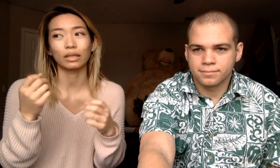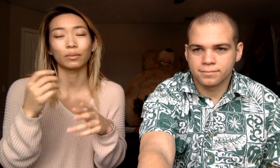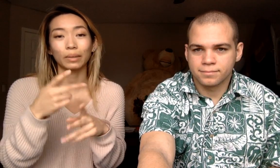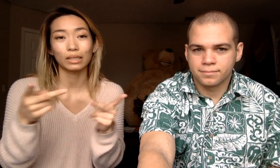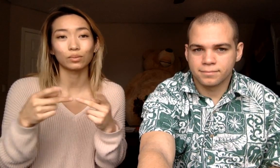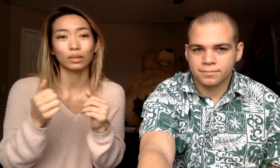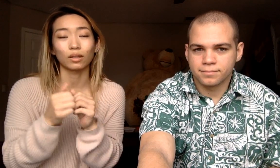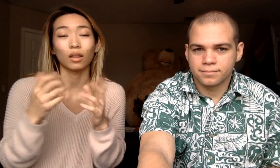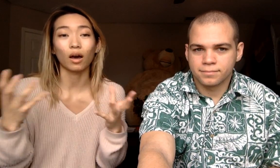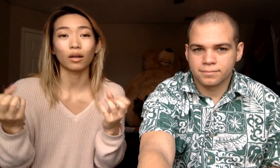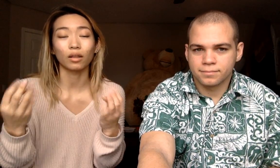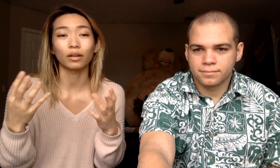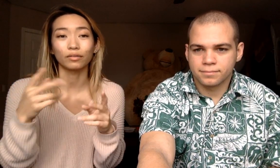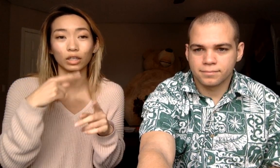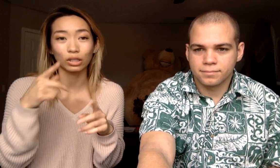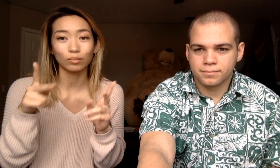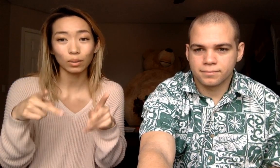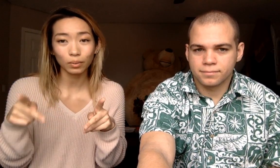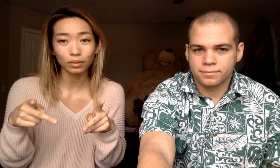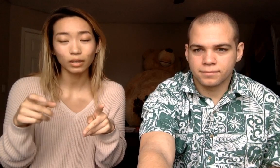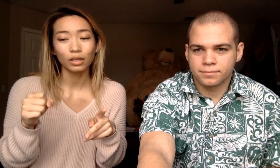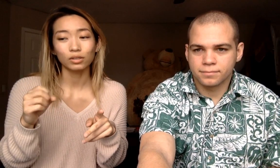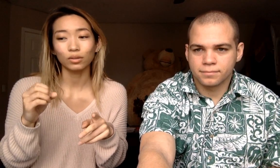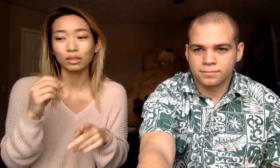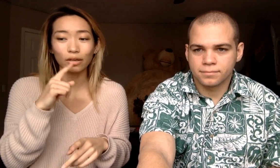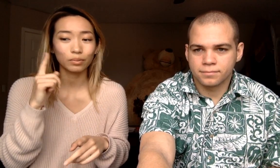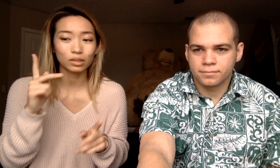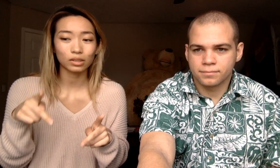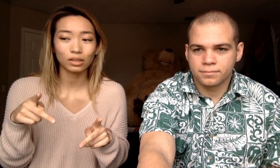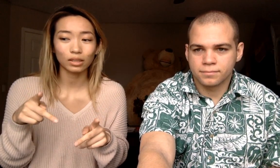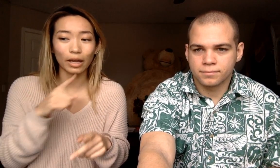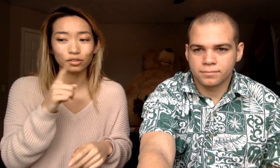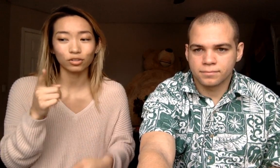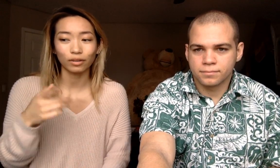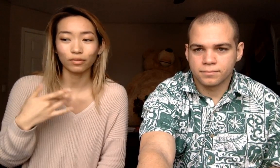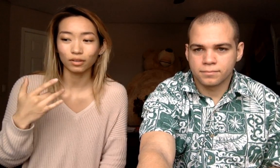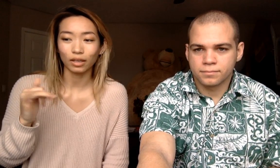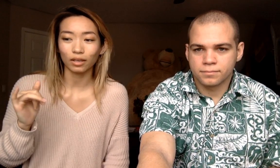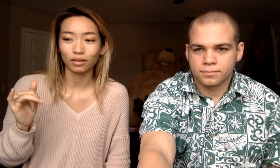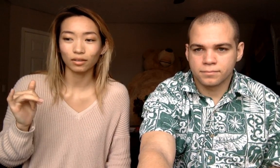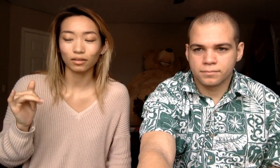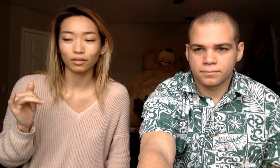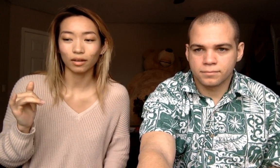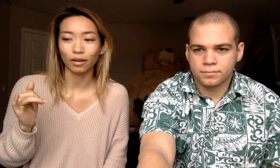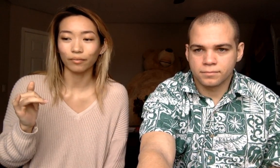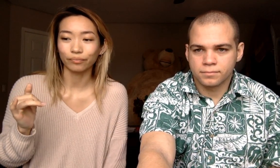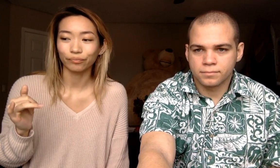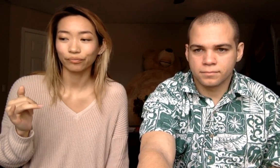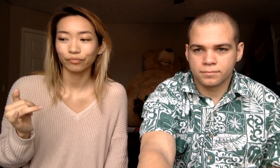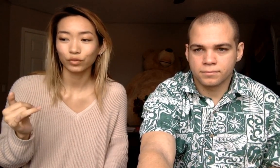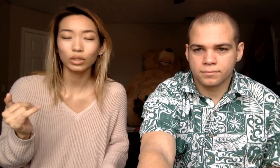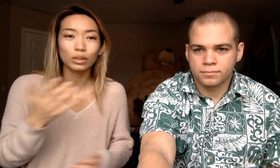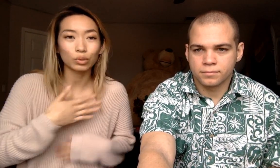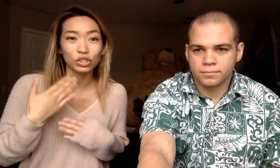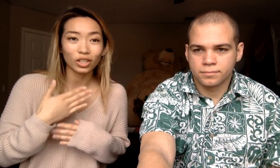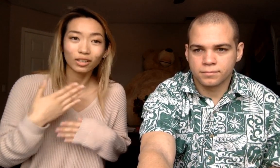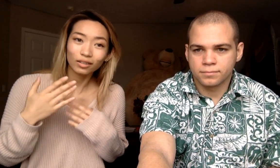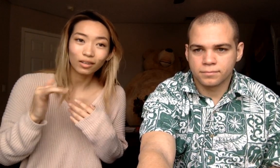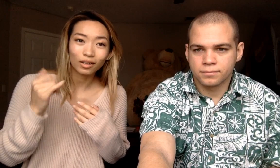place with a lot of hearing people. So the deaf person actually, I feel like, um, really appreciated that I knew